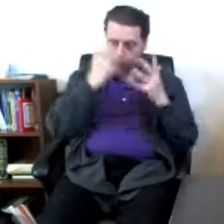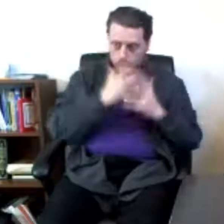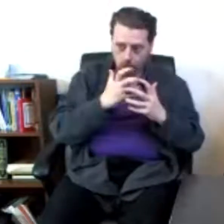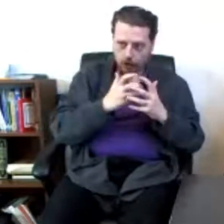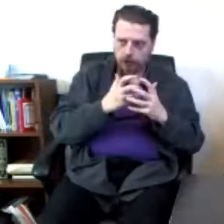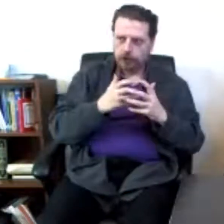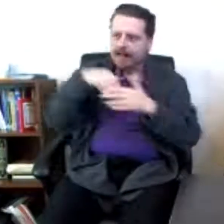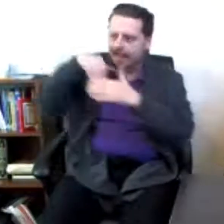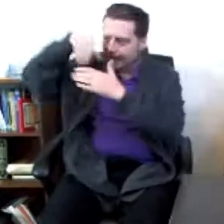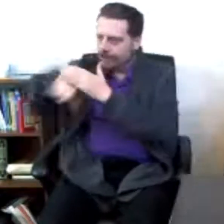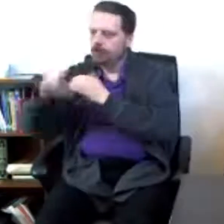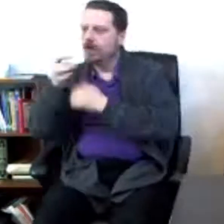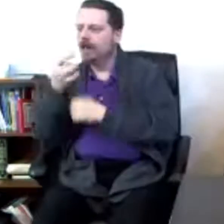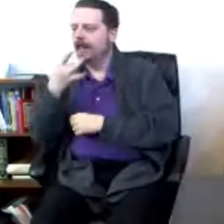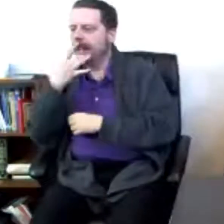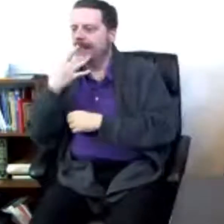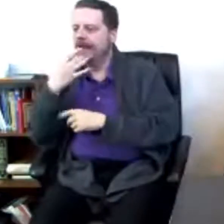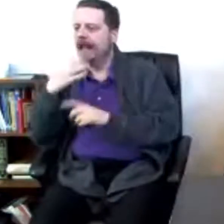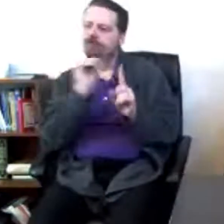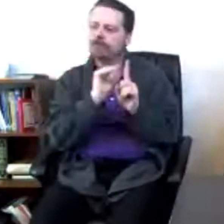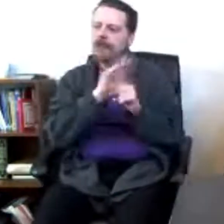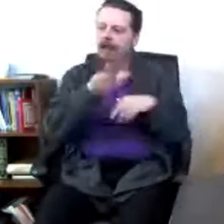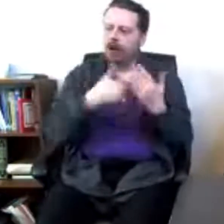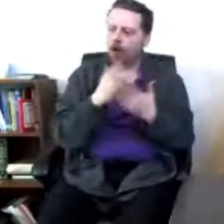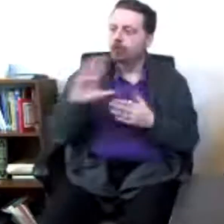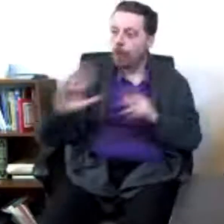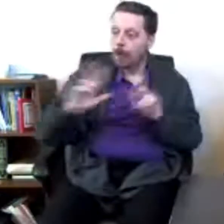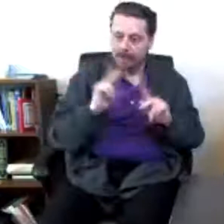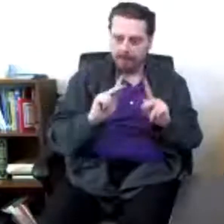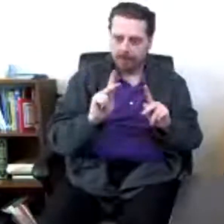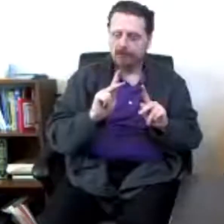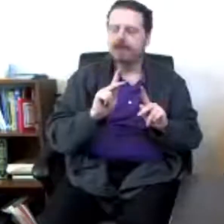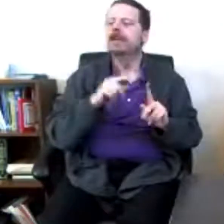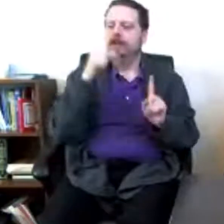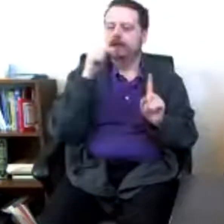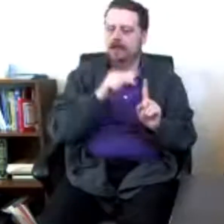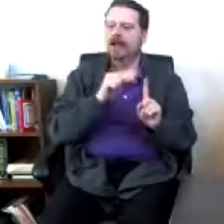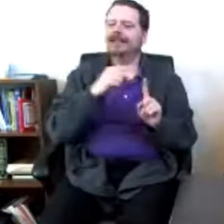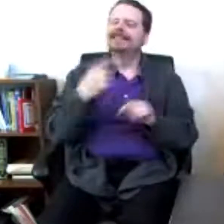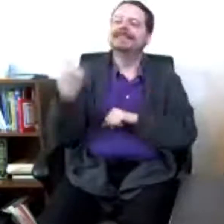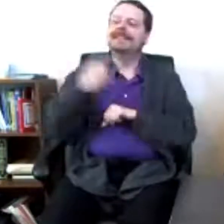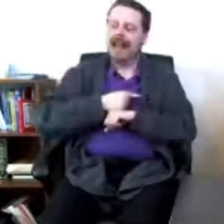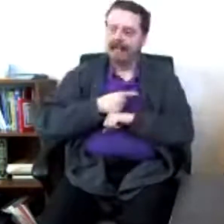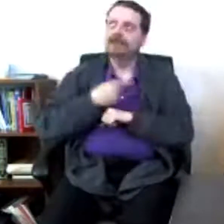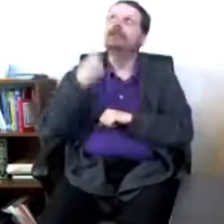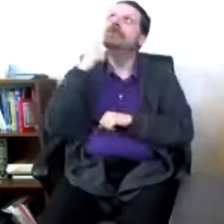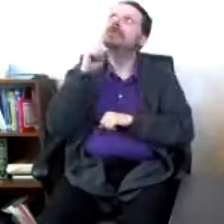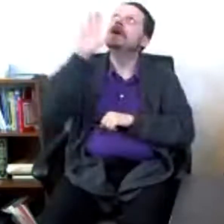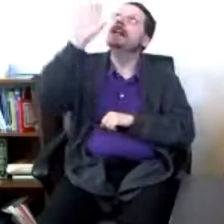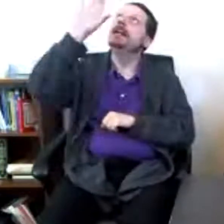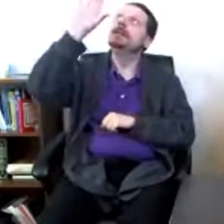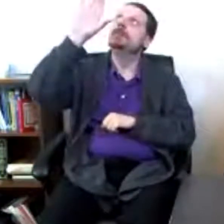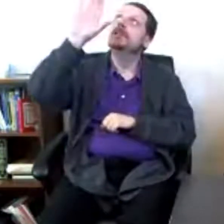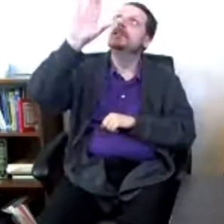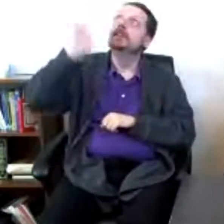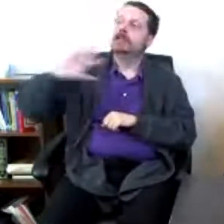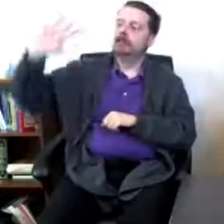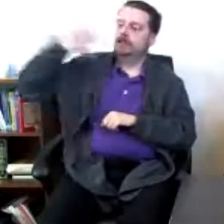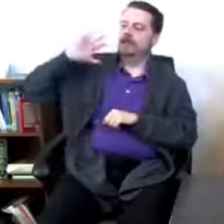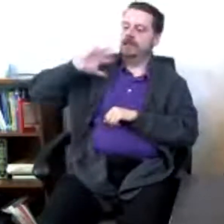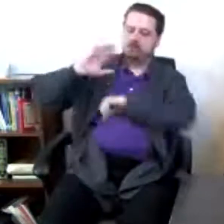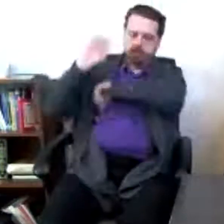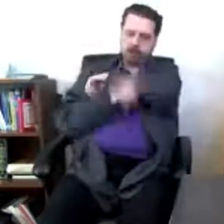and remind them of the days of God, meaning the days in which God punished